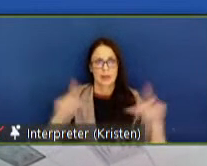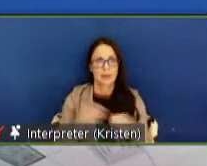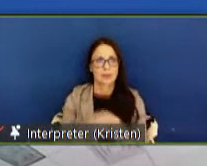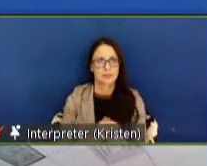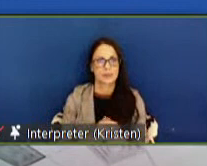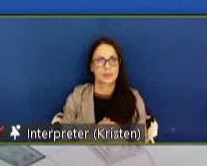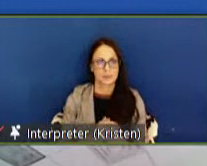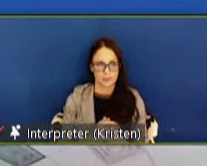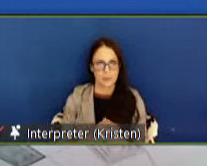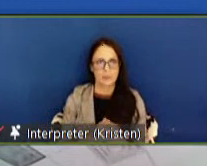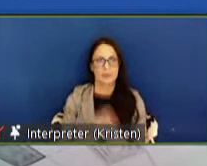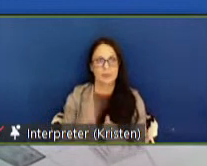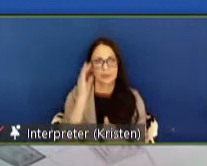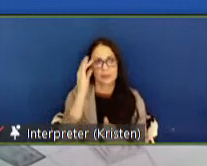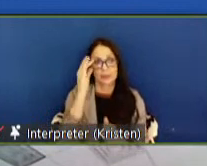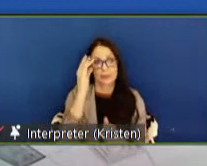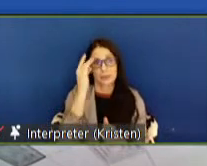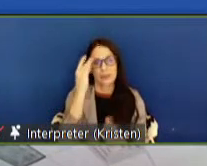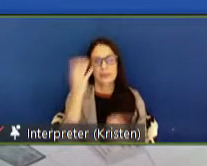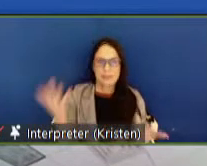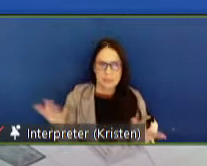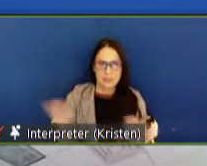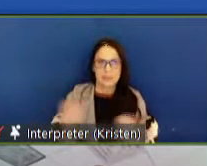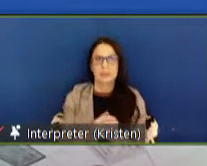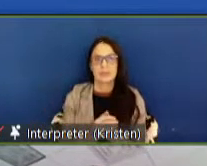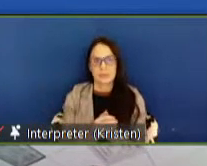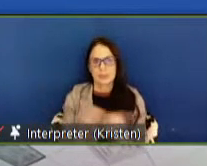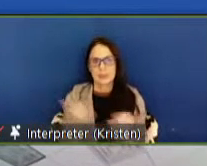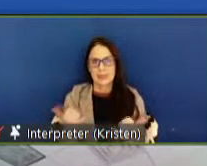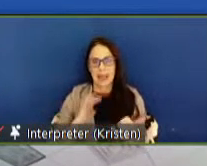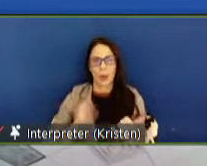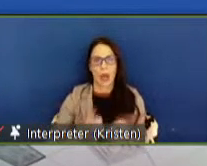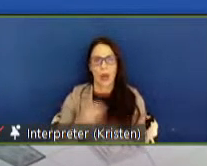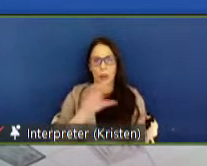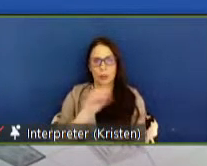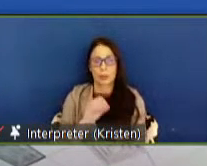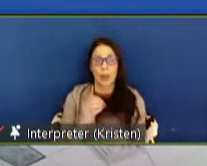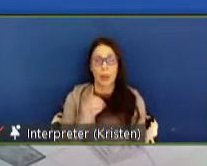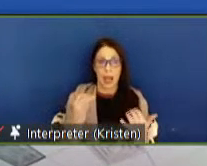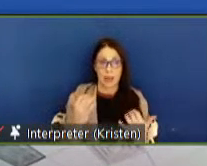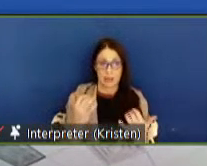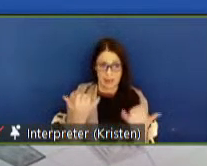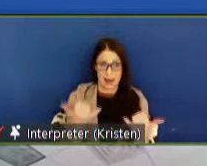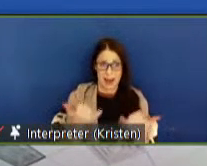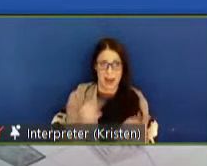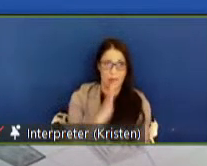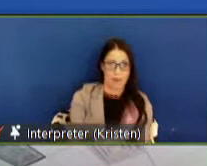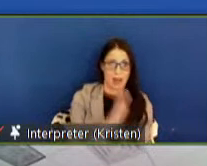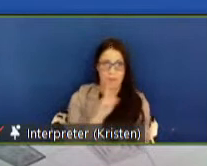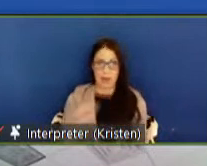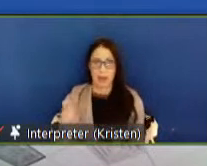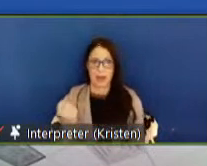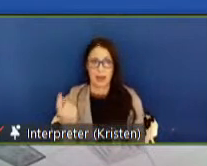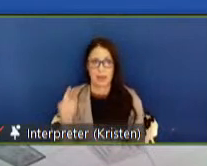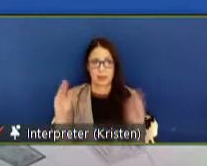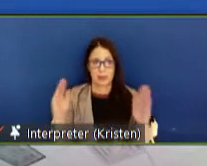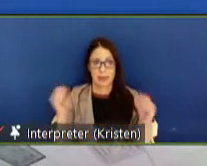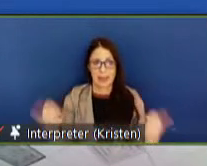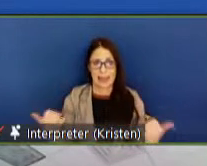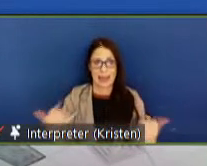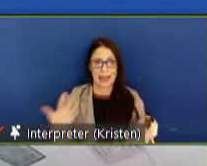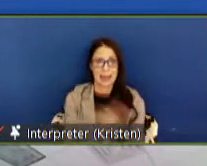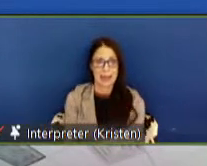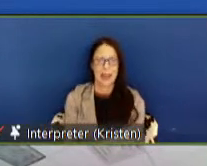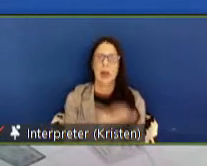So, since we're down to 5 and up being eligible for vaccine at this point, we really want to make